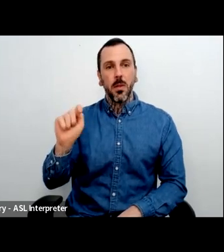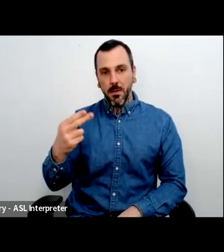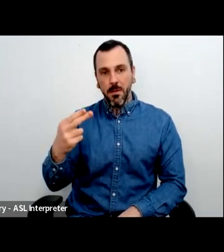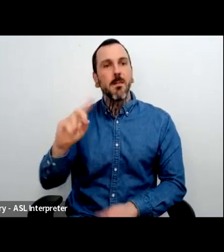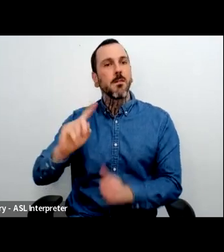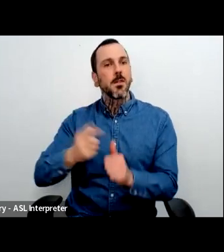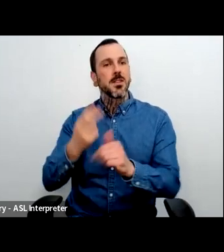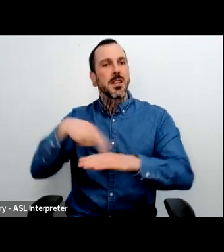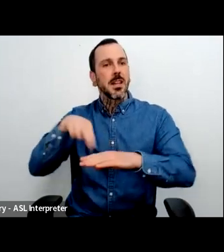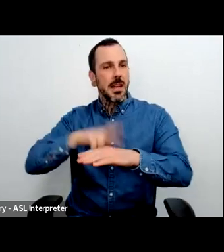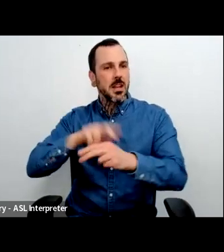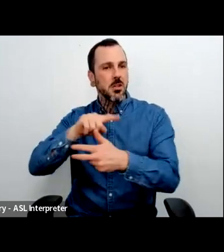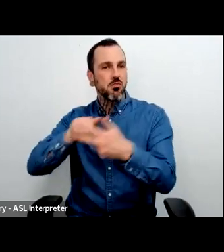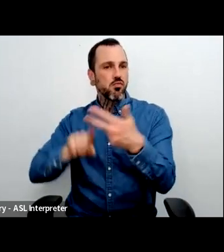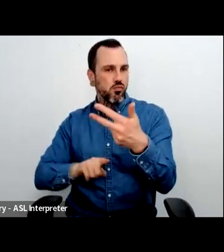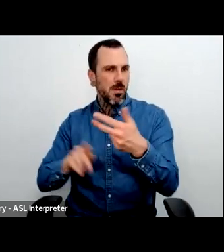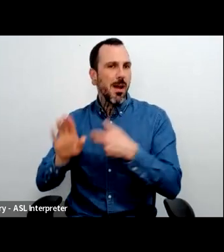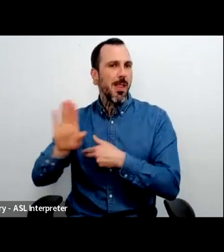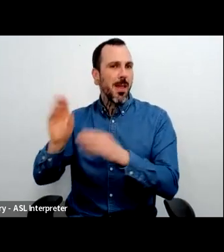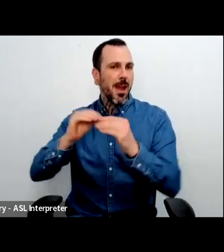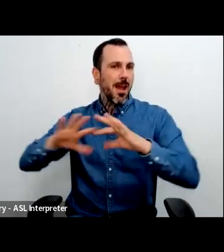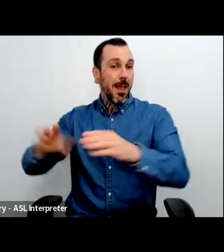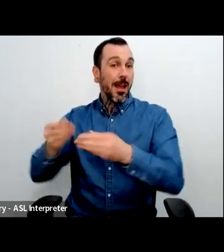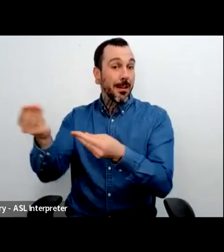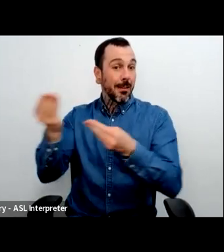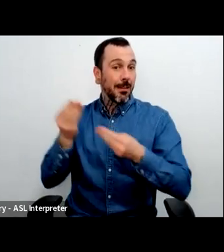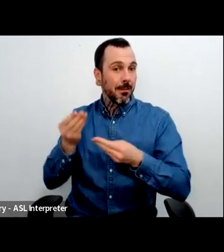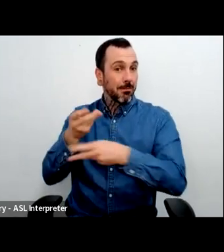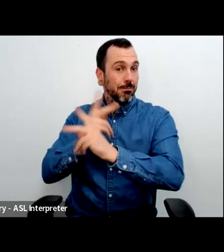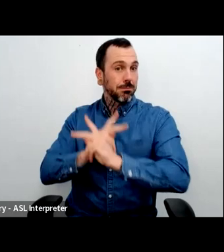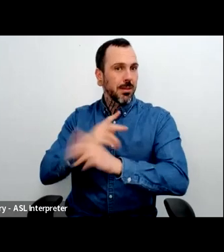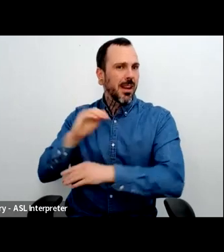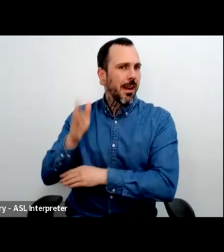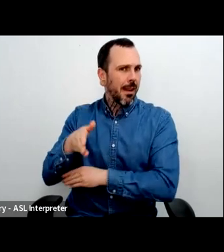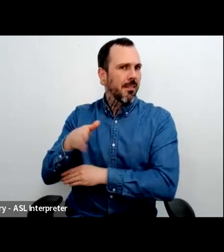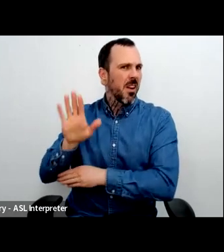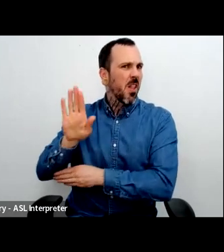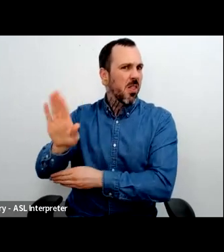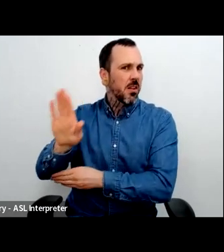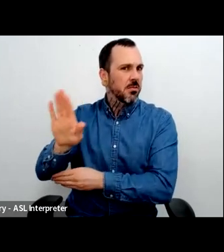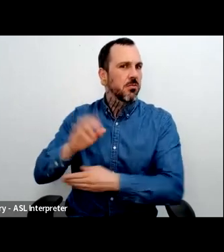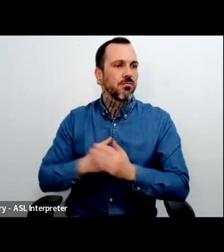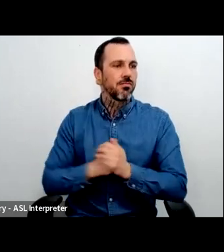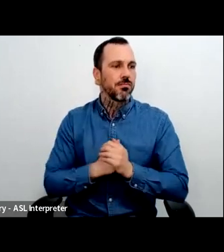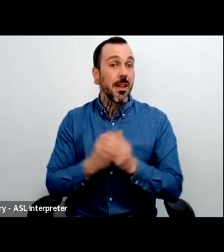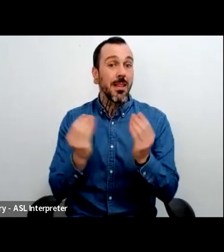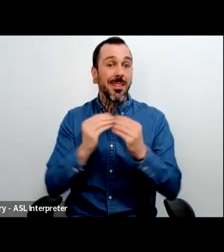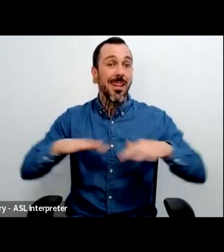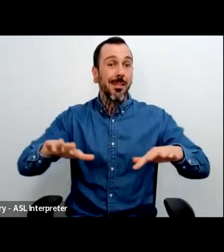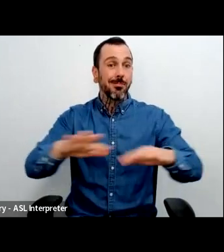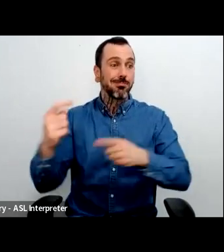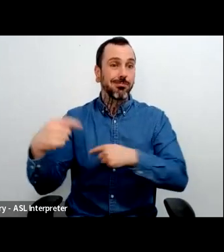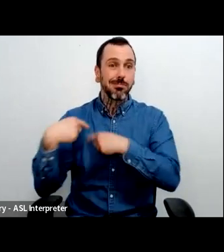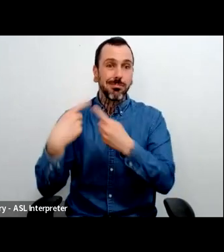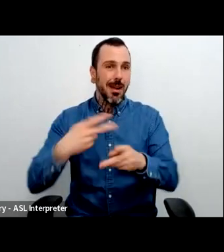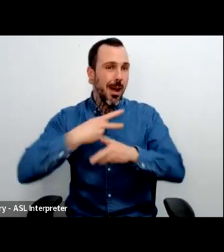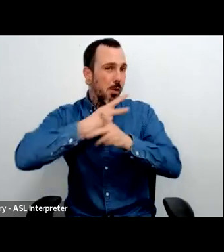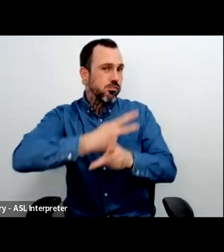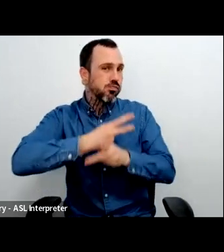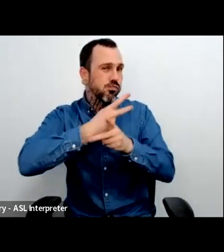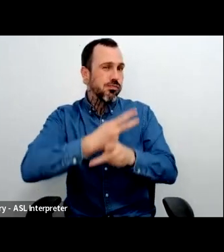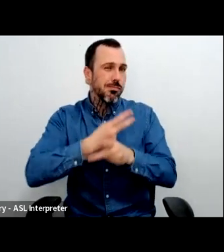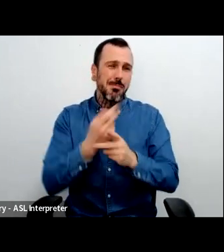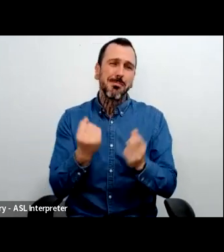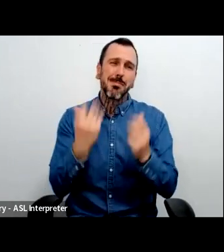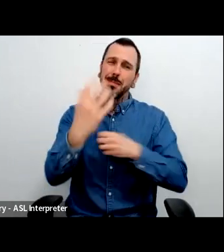Those people have occupied and stewarded the lands and waters of this region for many, many thousands